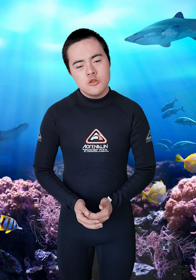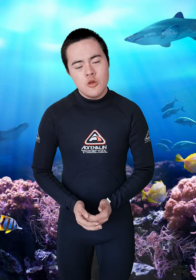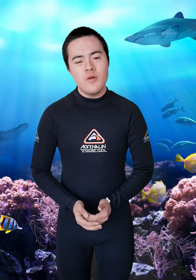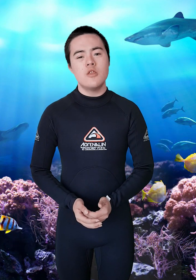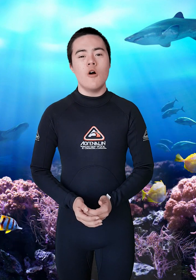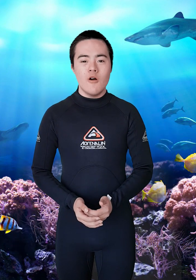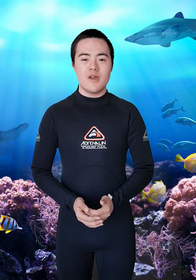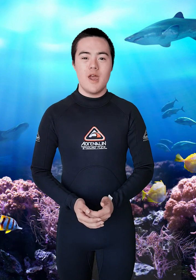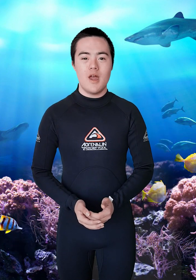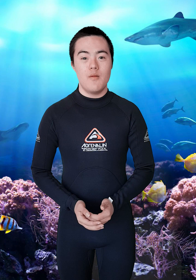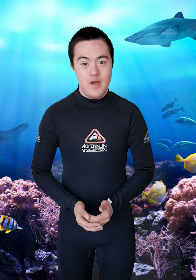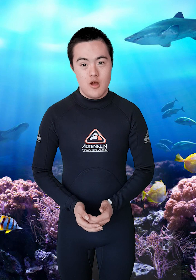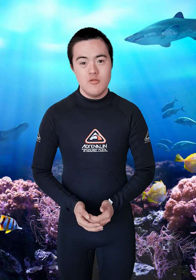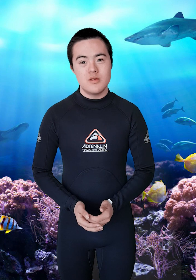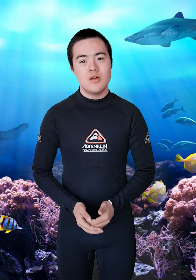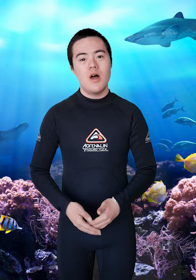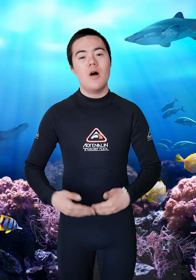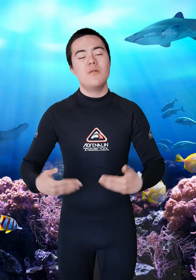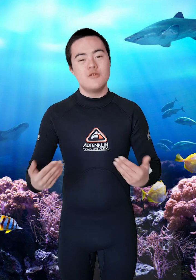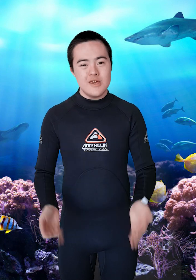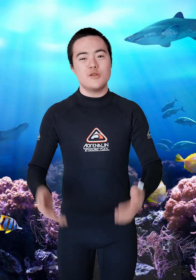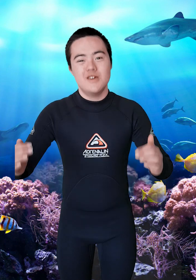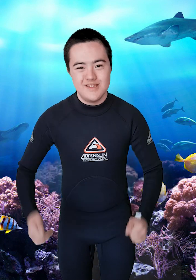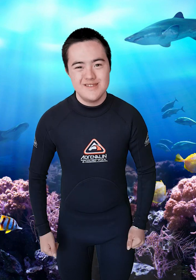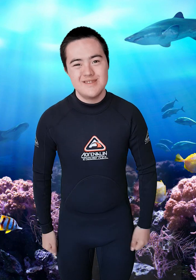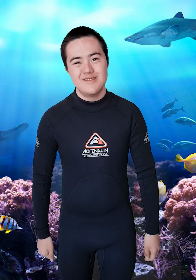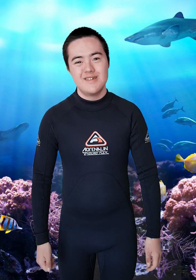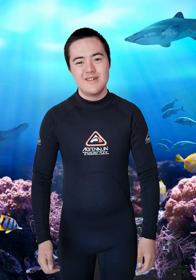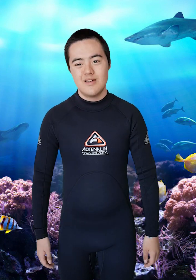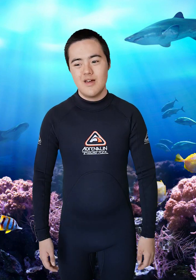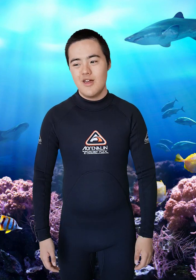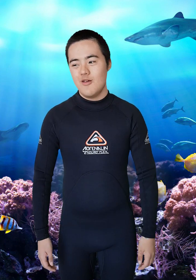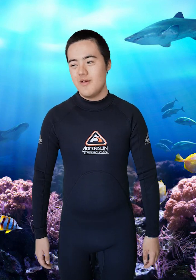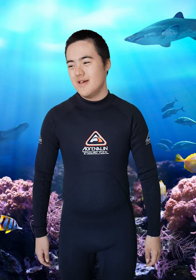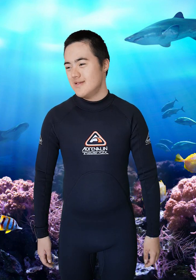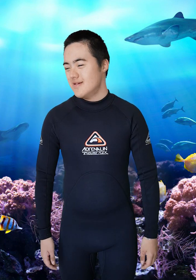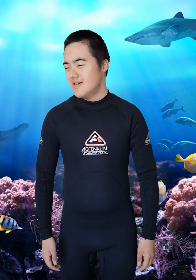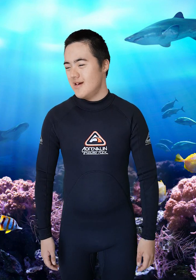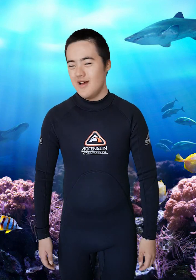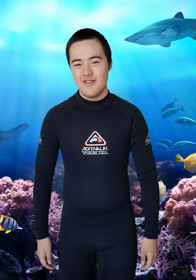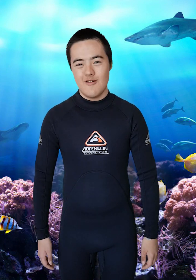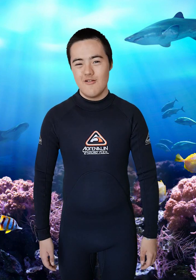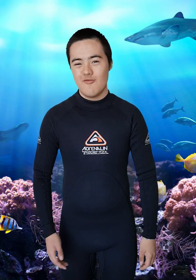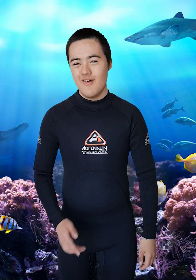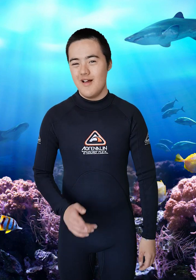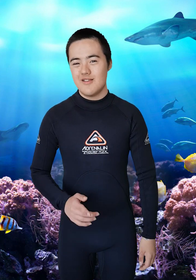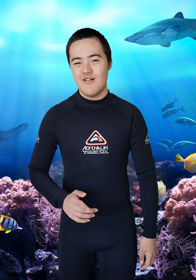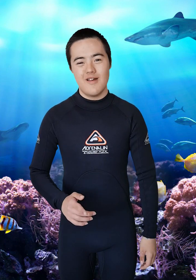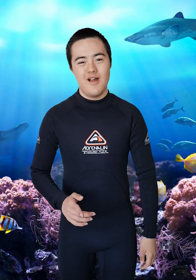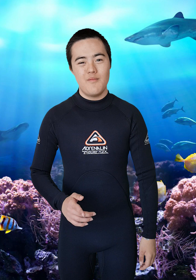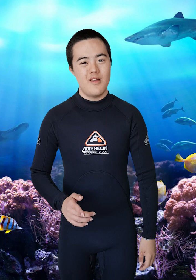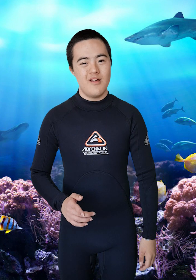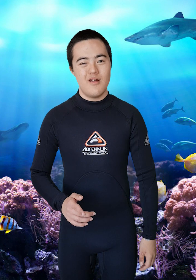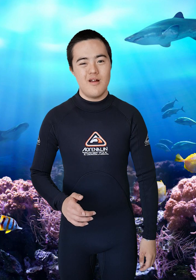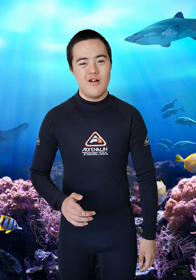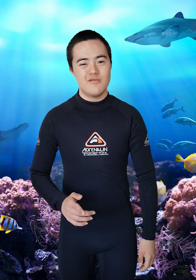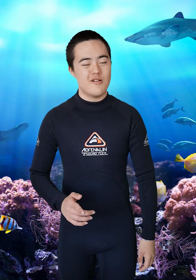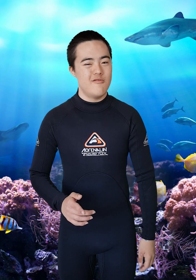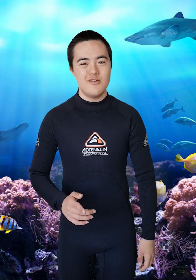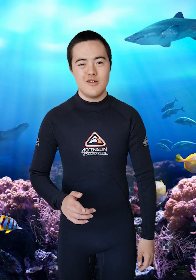be talking about a magician. Wait a minute. I thought we are talking about a creature,